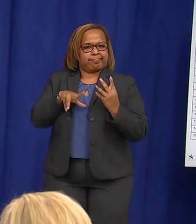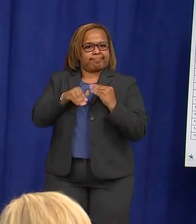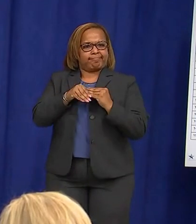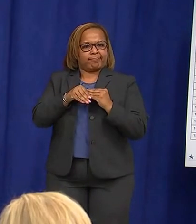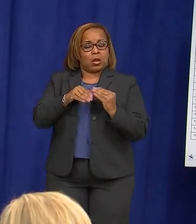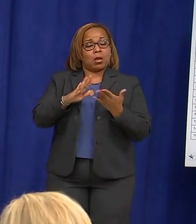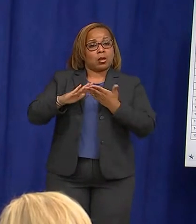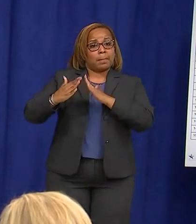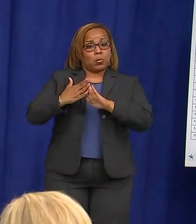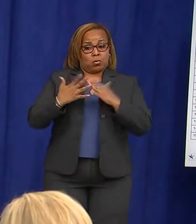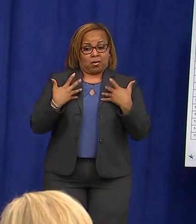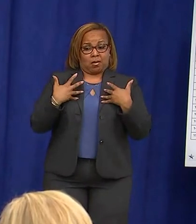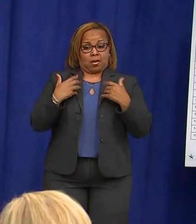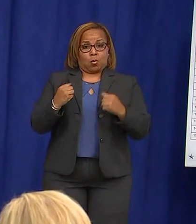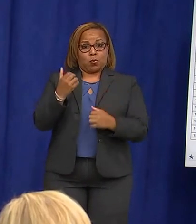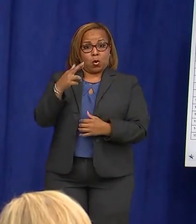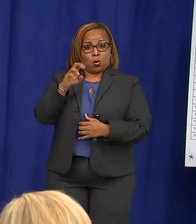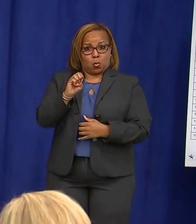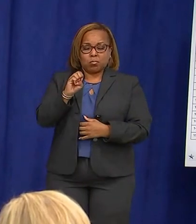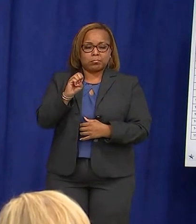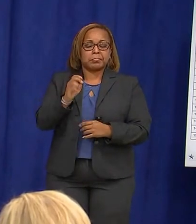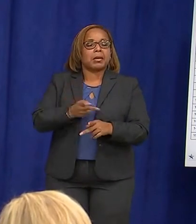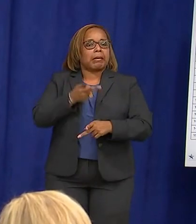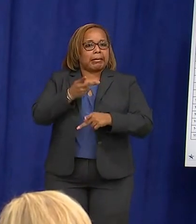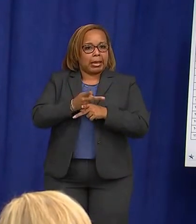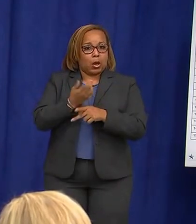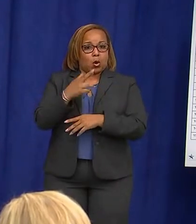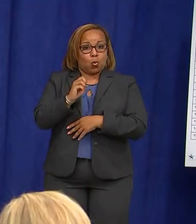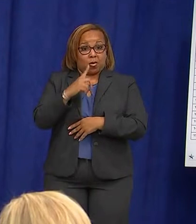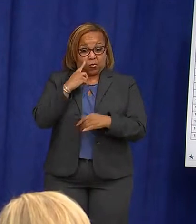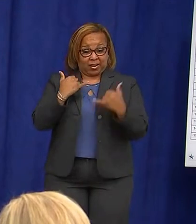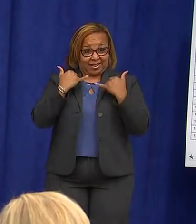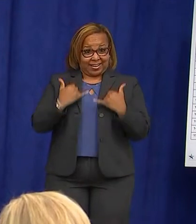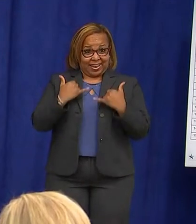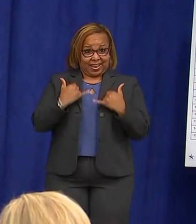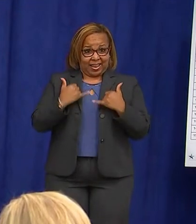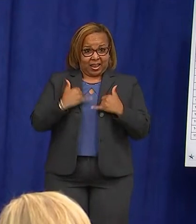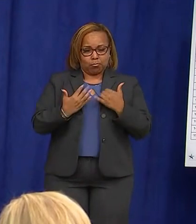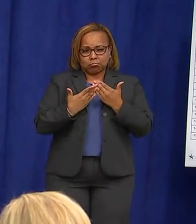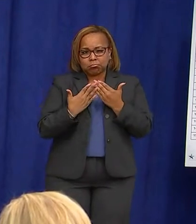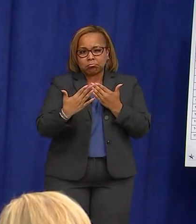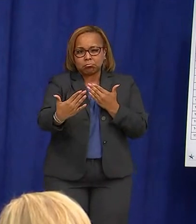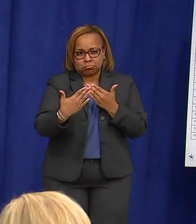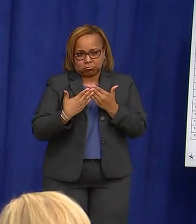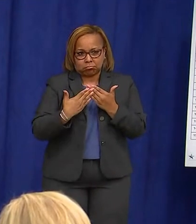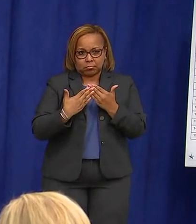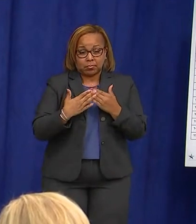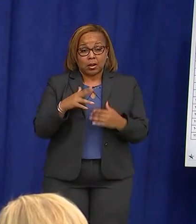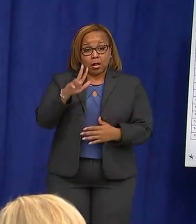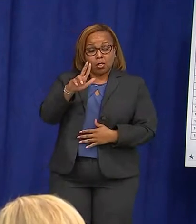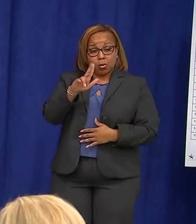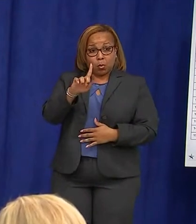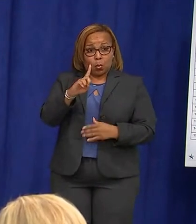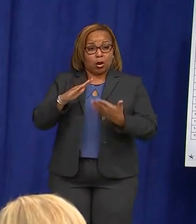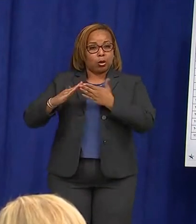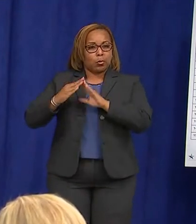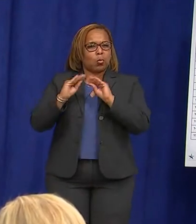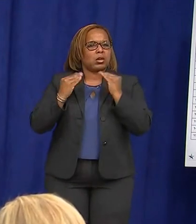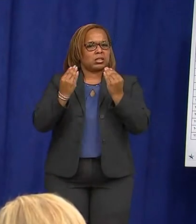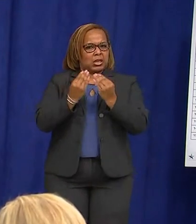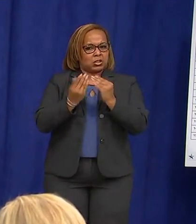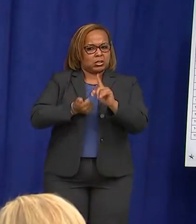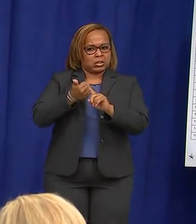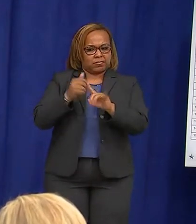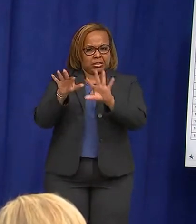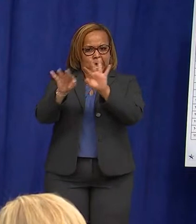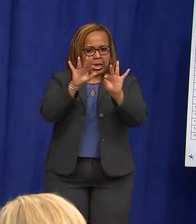a community health core, a healthcare core for now and in the future. 31 community-based organizations